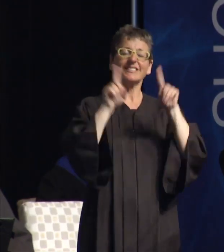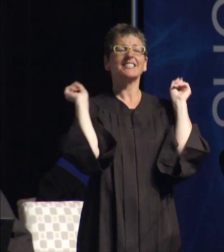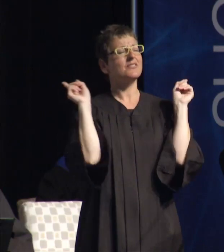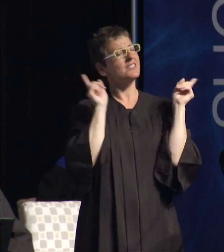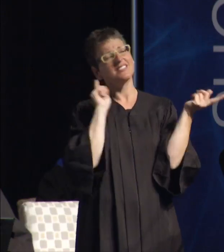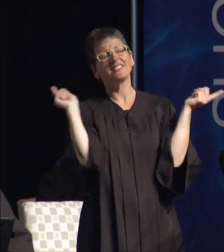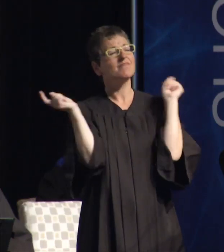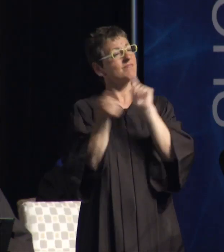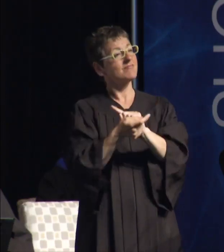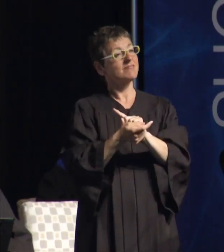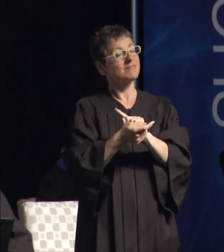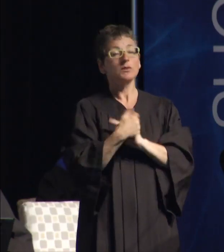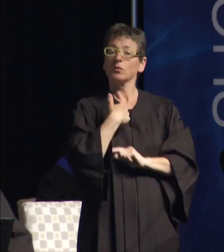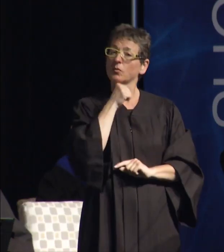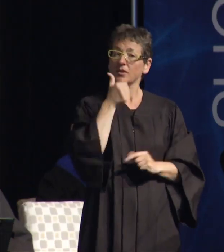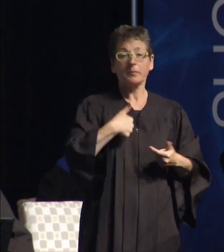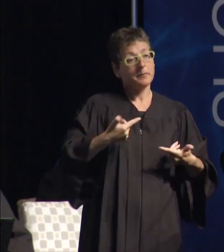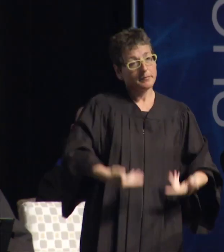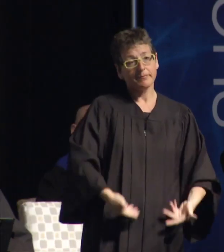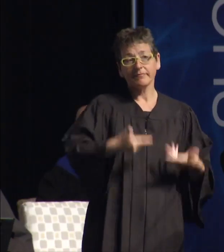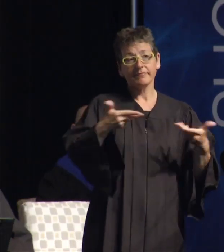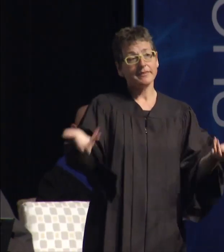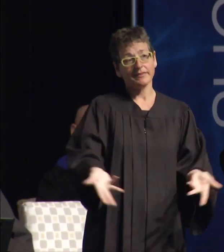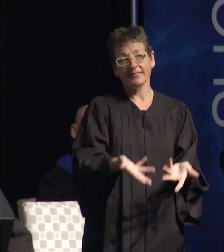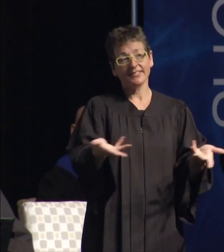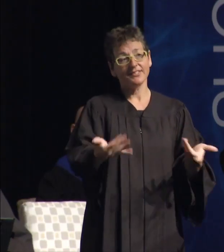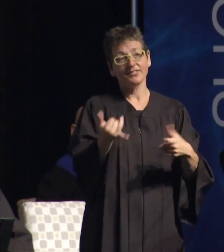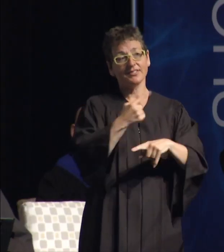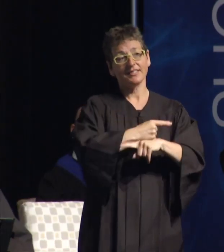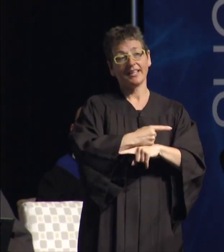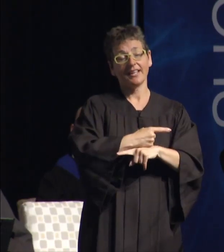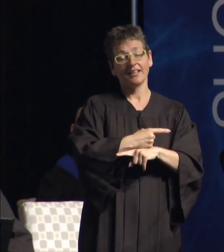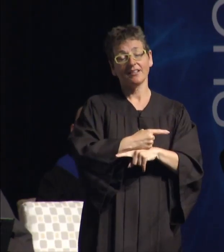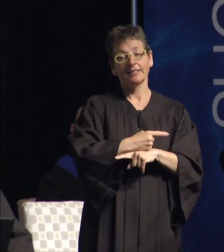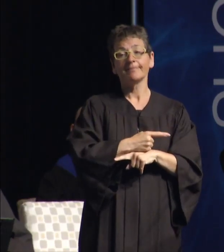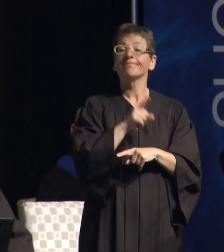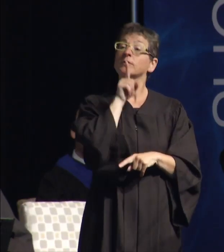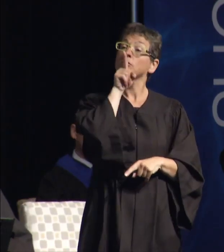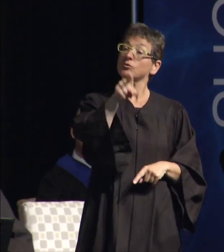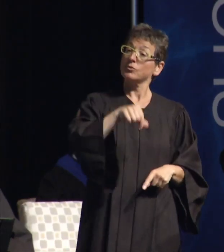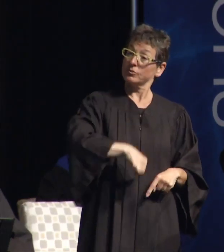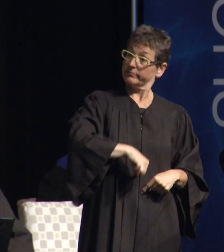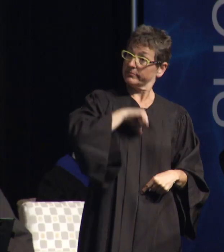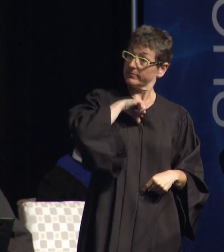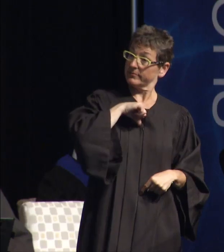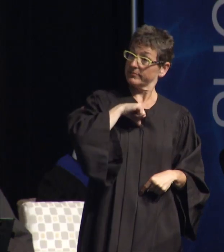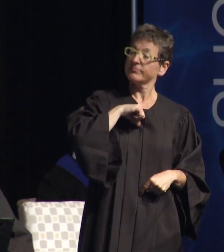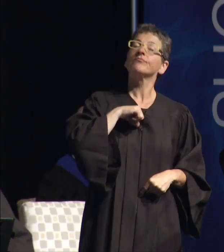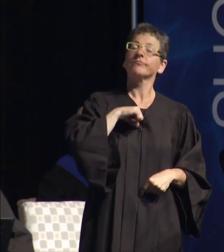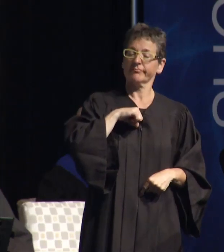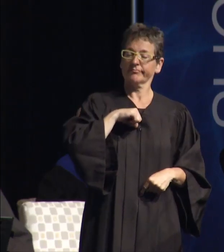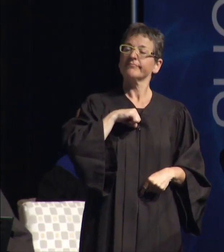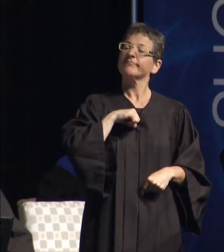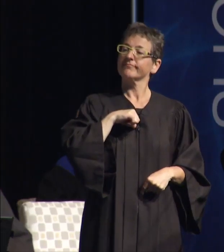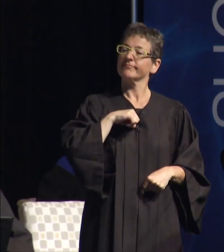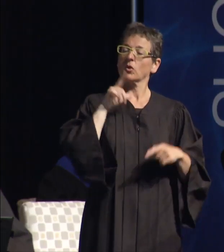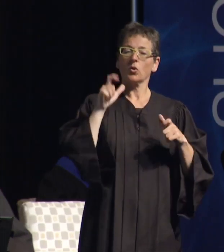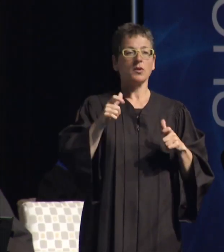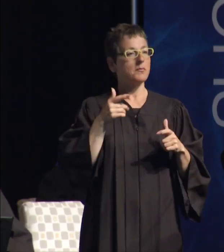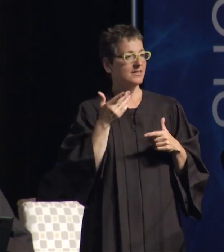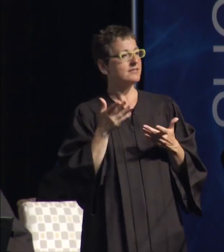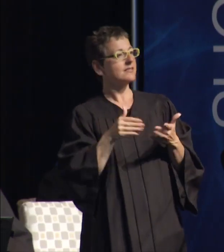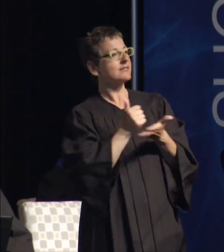our lifetimes, we would not be here. True gratitude is immeasurable, and now we are blessed with the opportunity to pay it